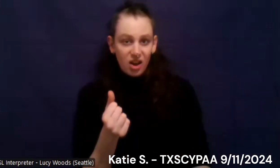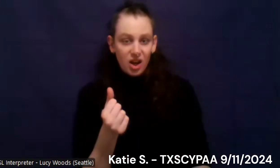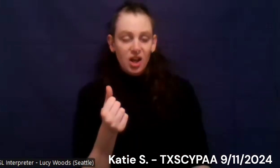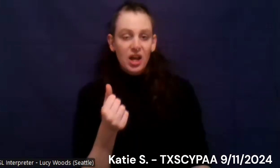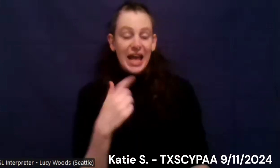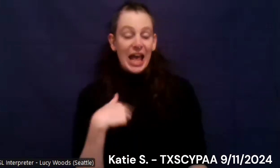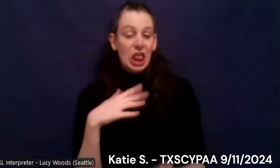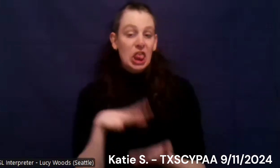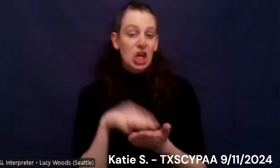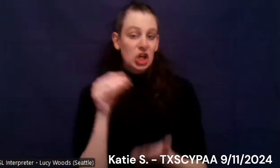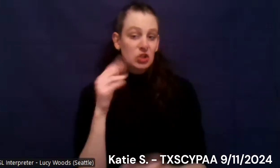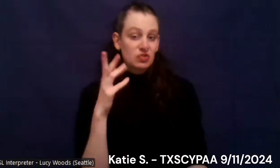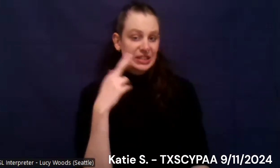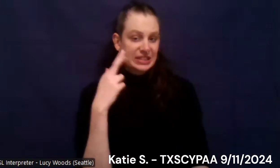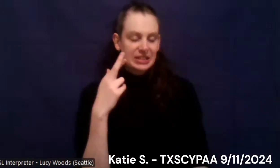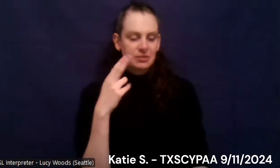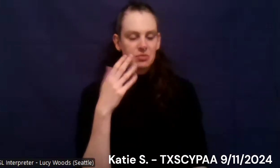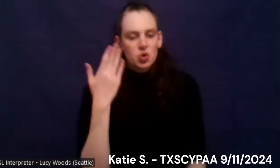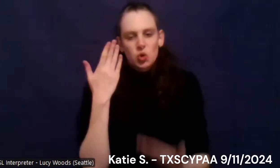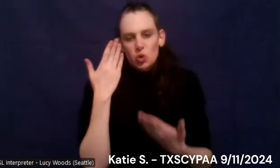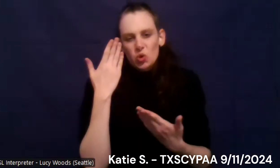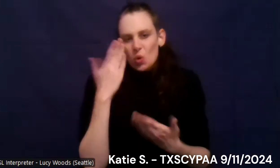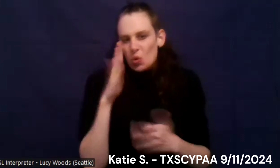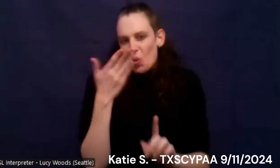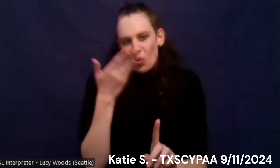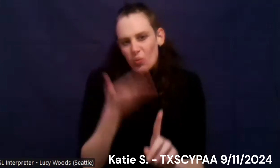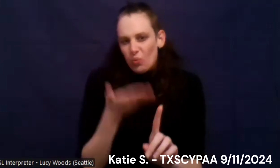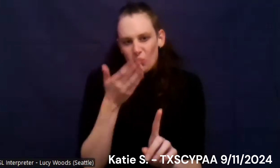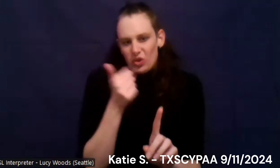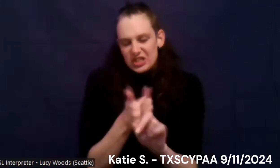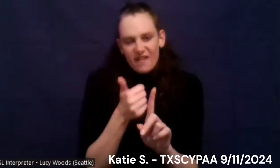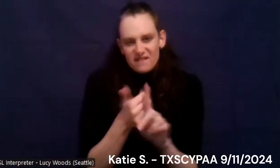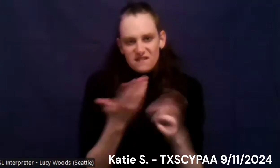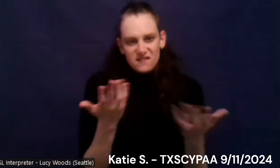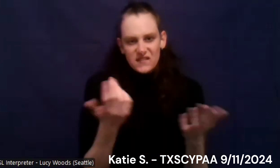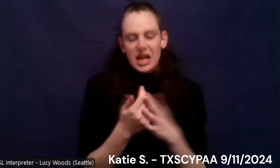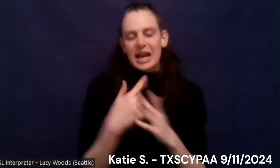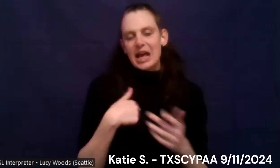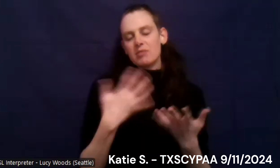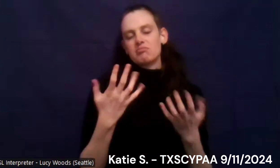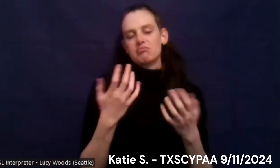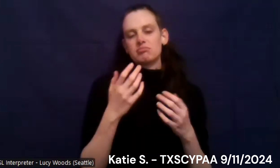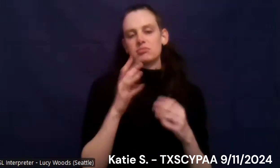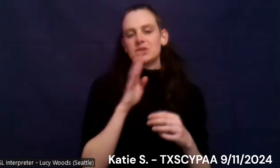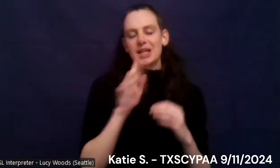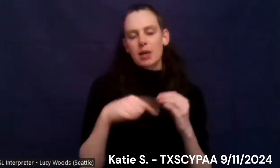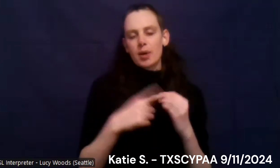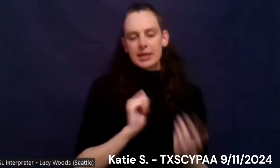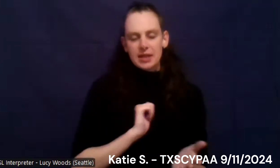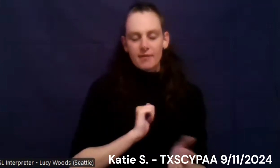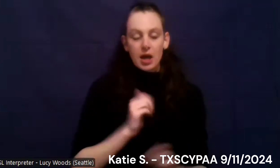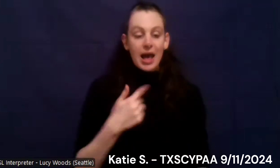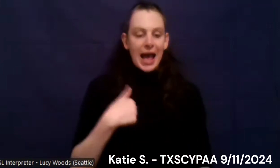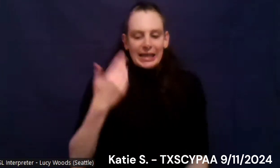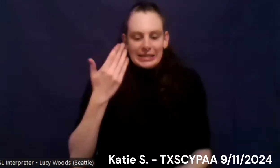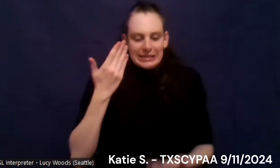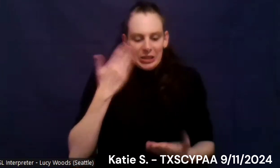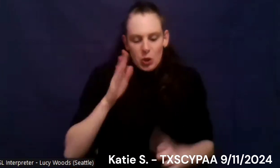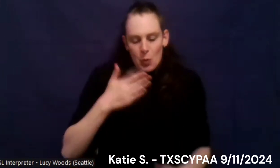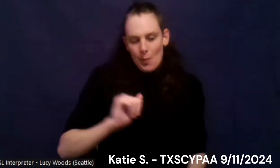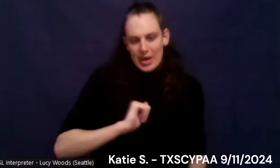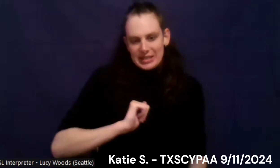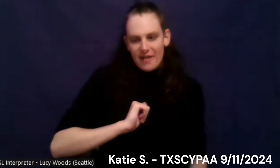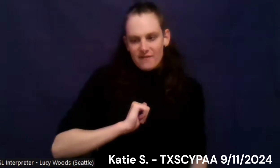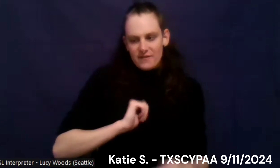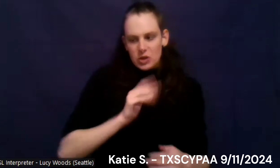is because you do not know yourself. I did not know myself. Like, and I'll just speak for myself here. Did not know myself well enough as a